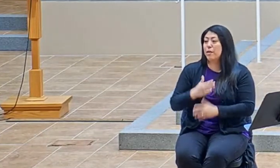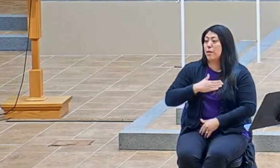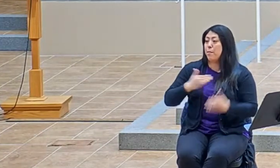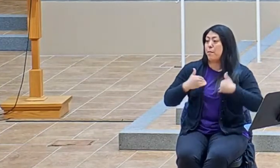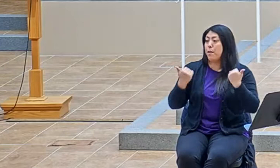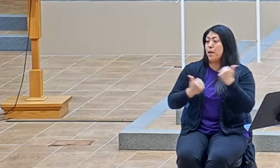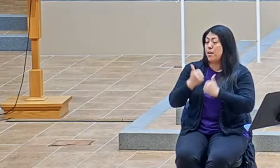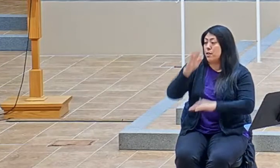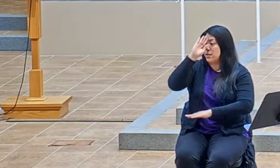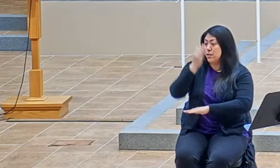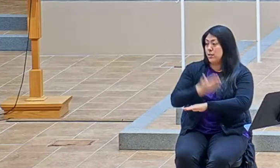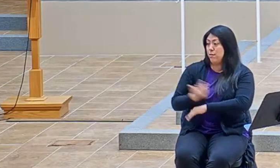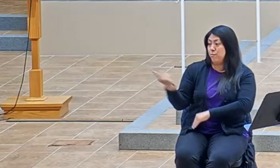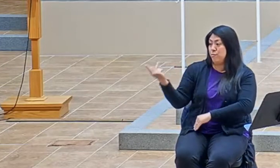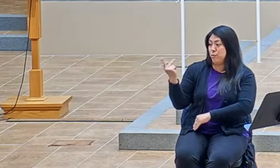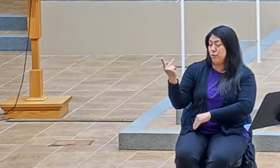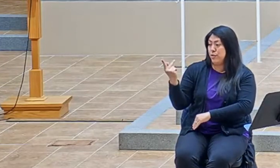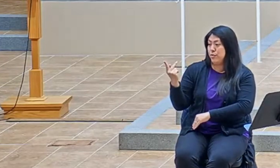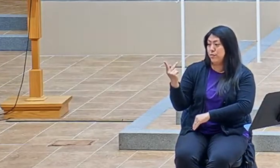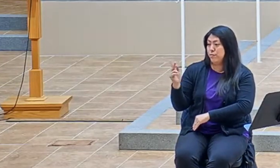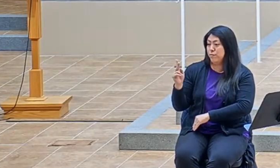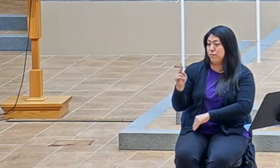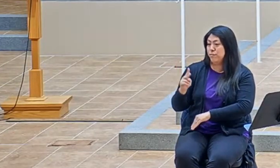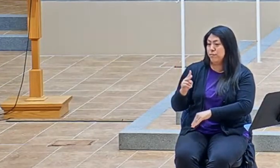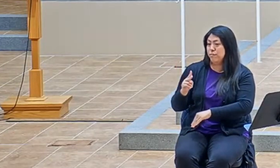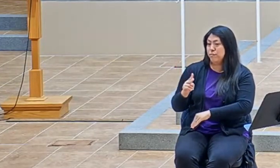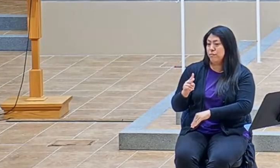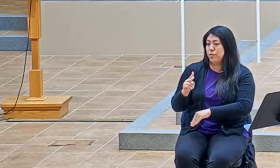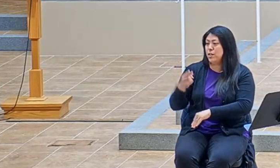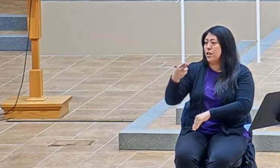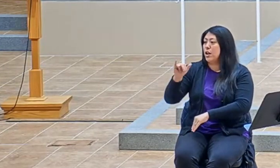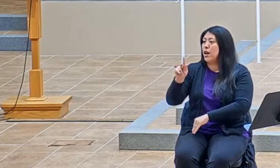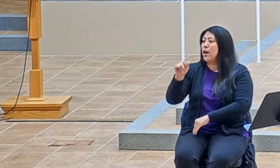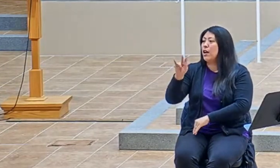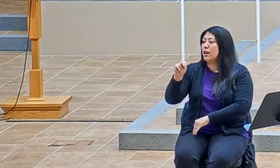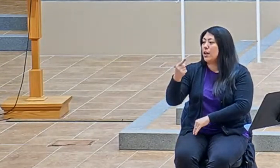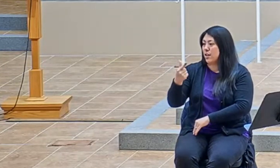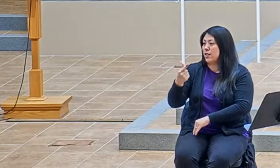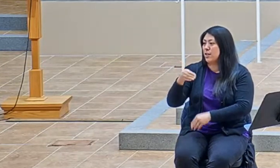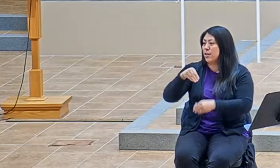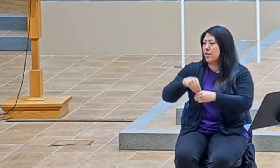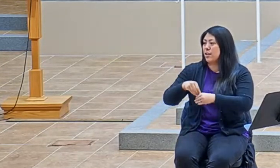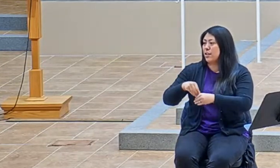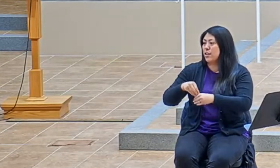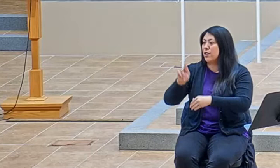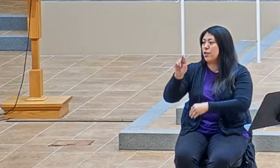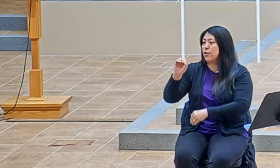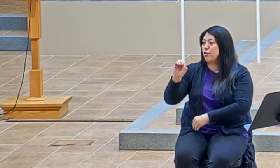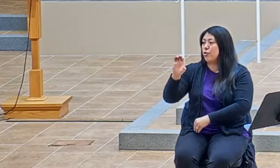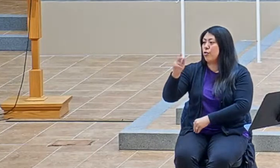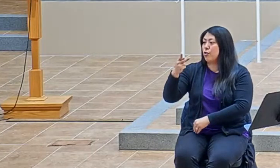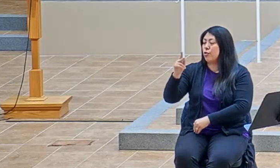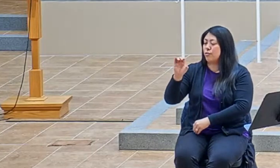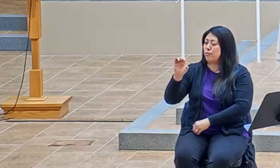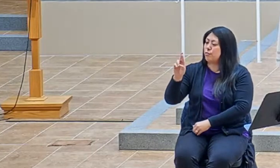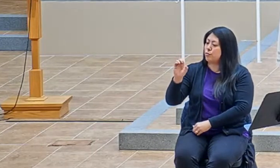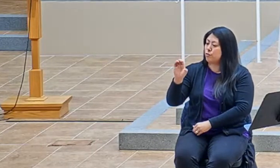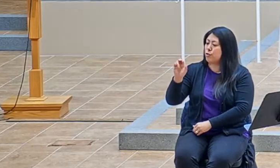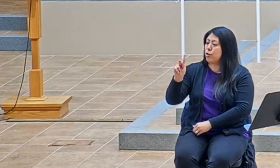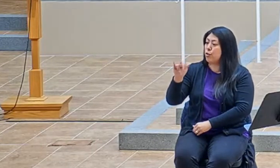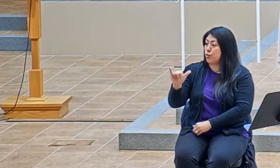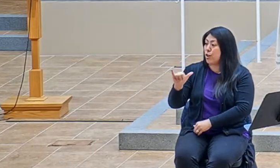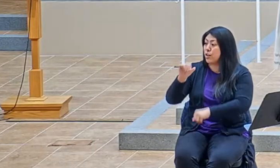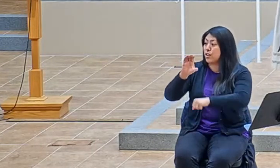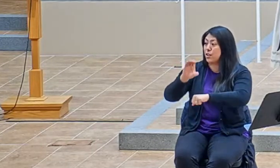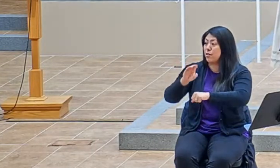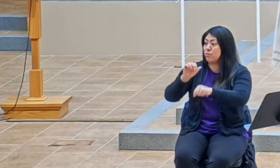my youngest son and I went hiking in the Rocky Mountains. My nephew lives in